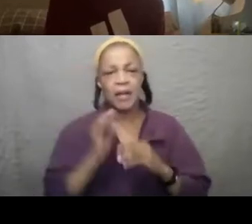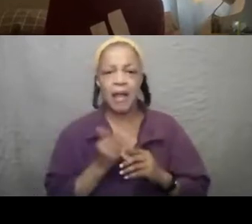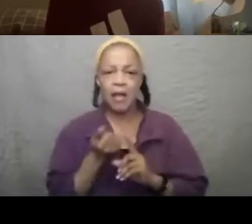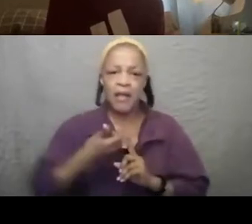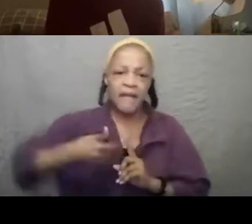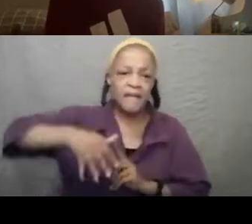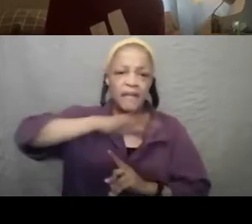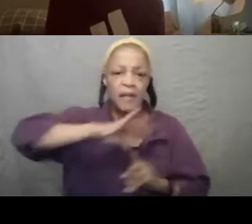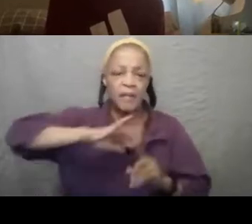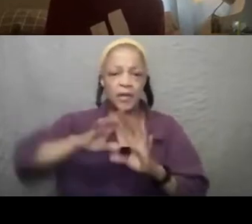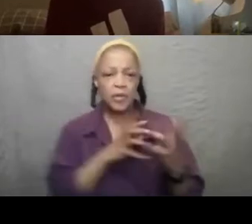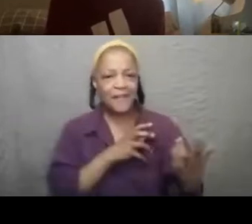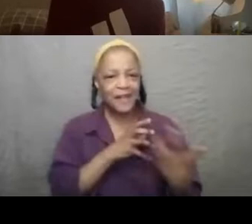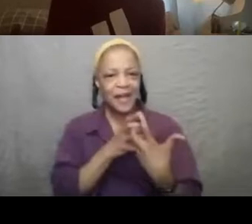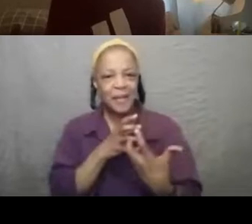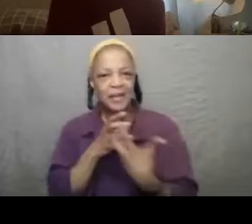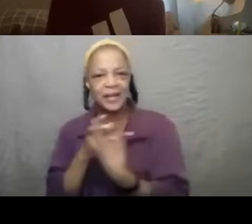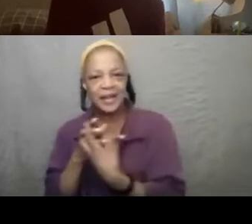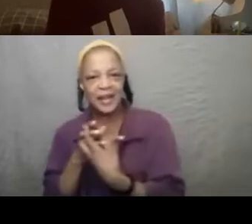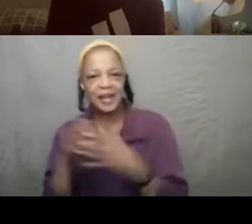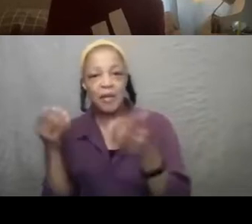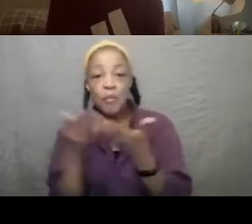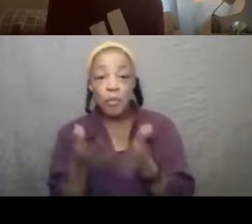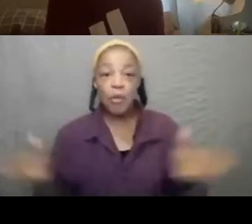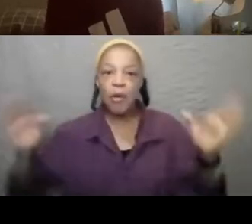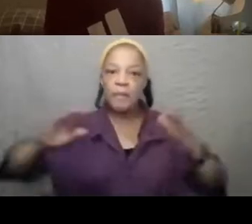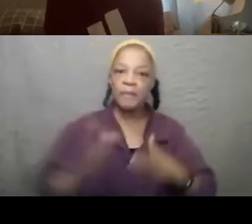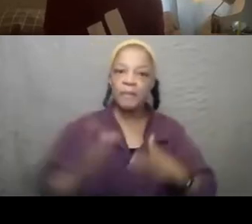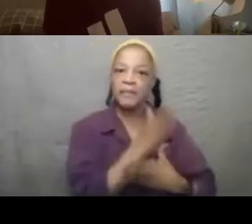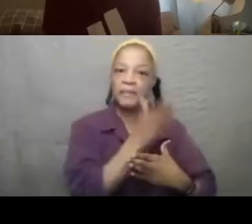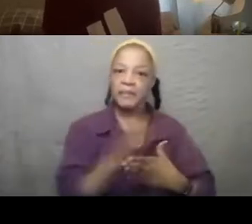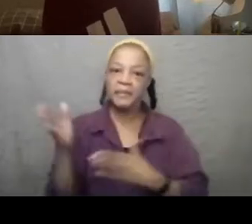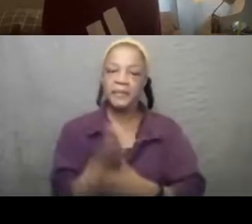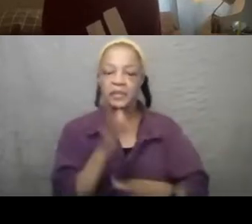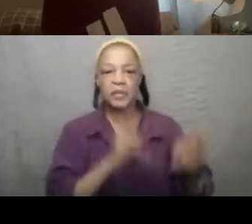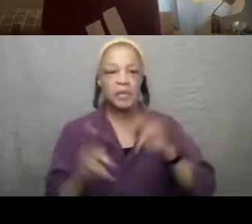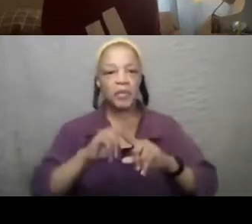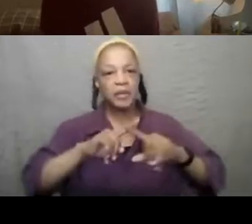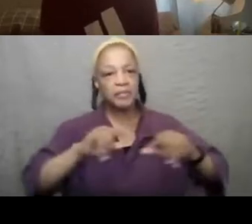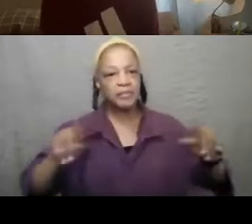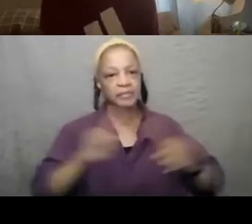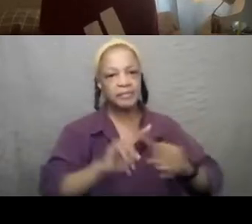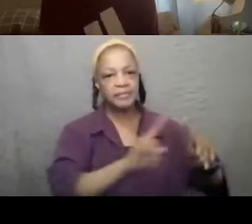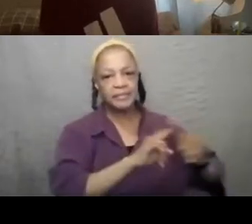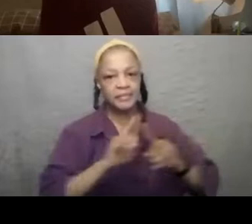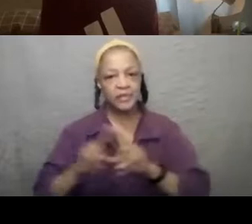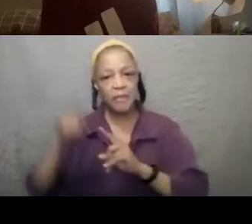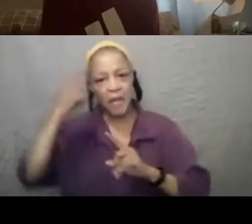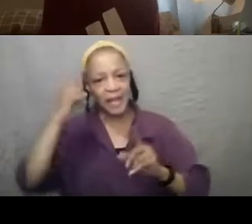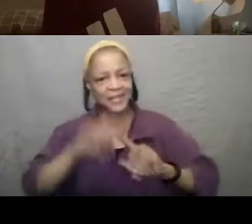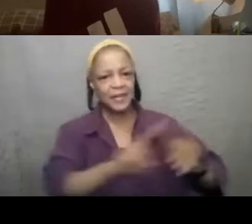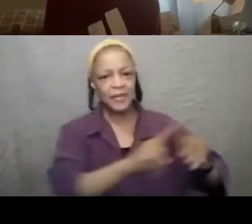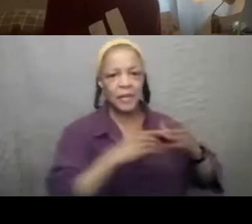can accommodate a broader range of people with different minds and bodies?